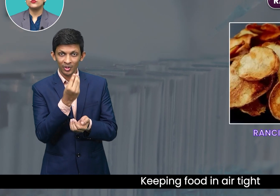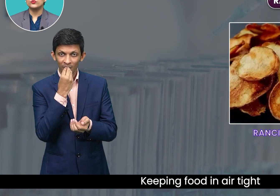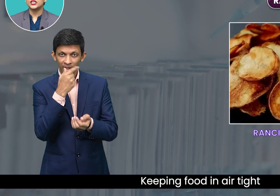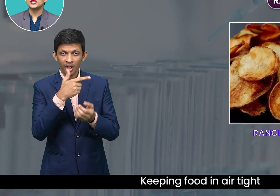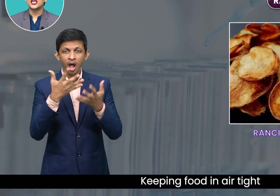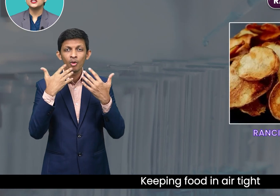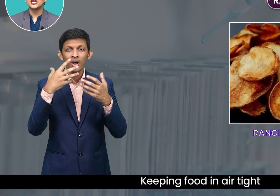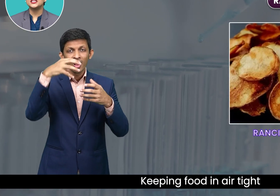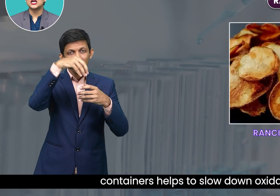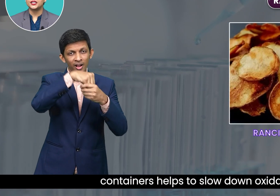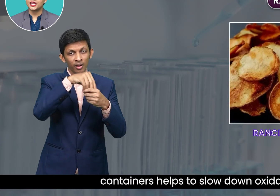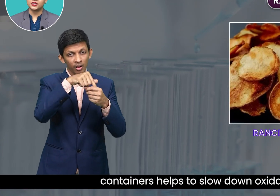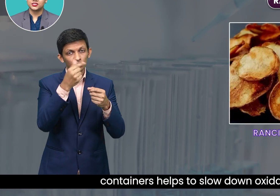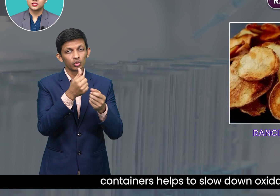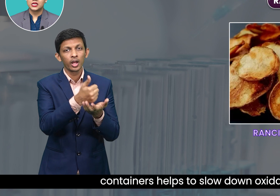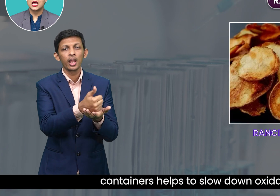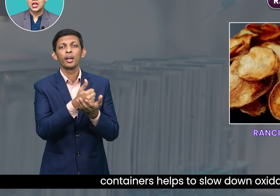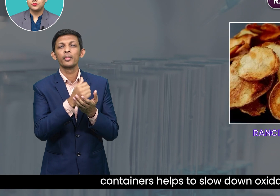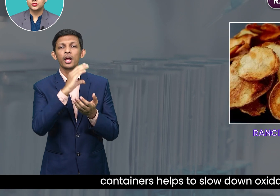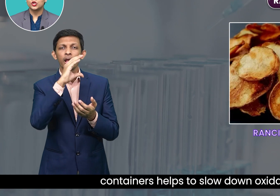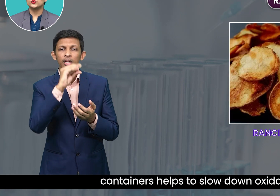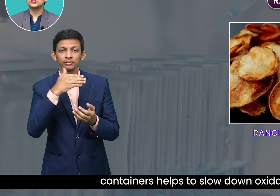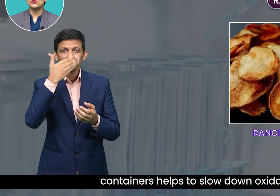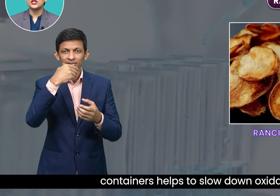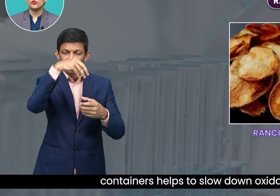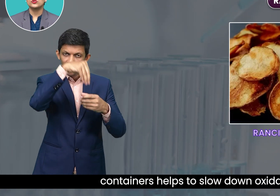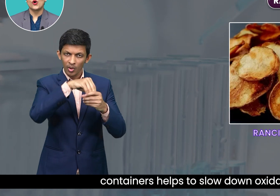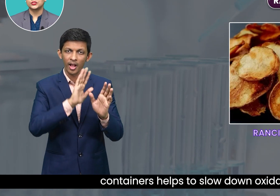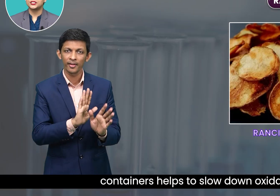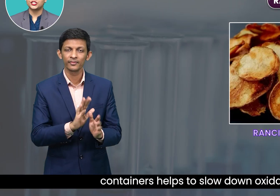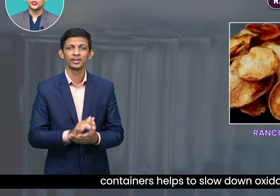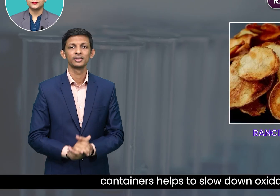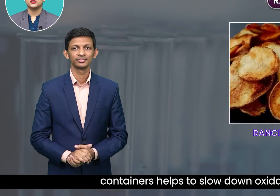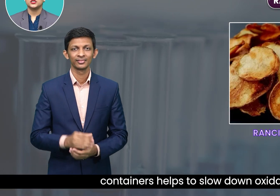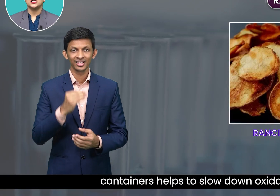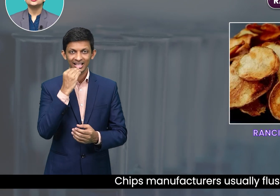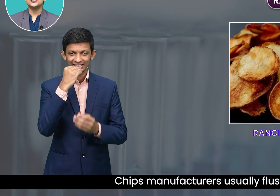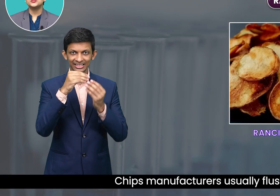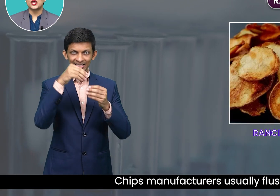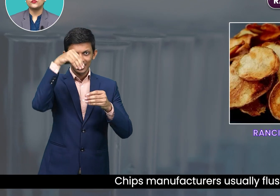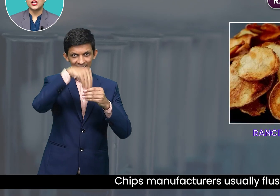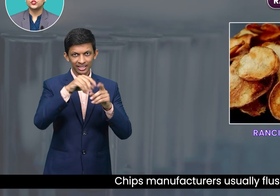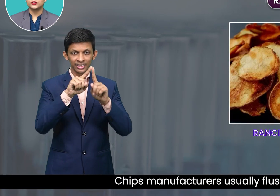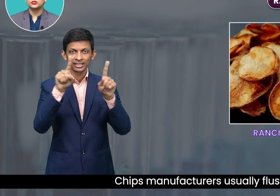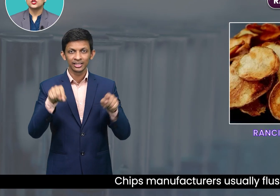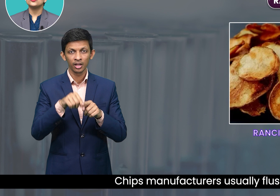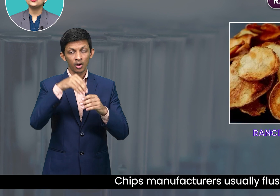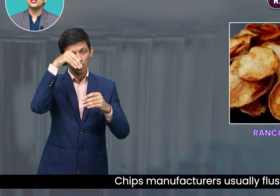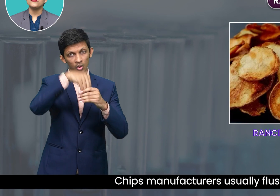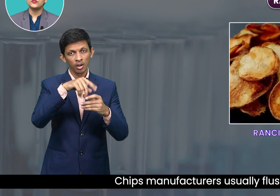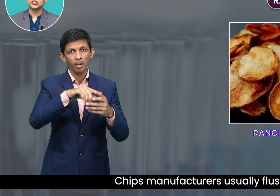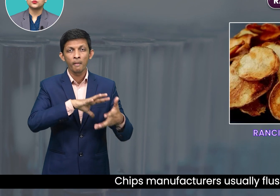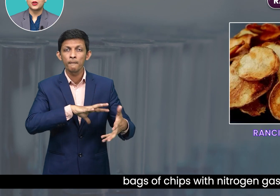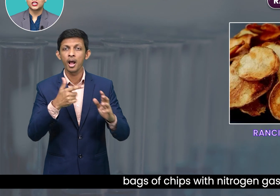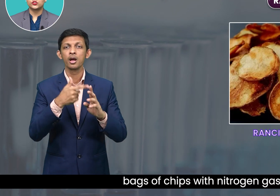Keeping food in airtight containers helps to slow down oxidation. Chips manufacturers